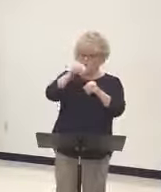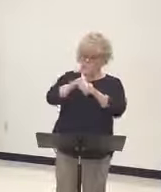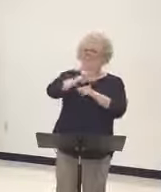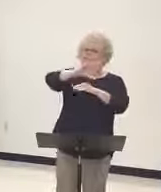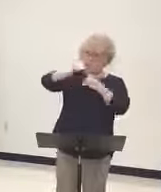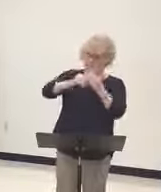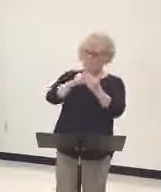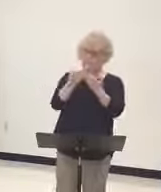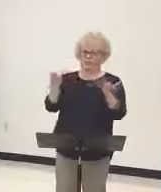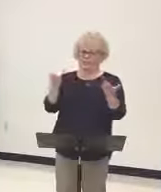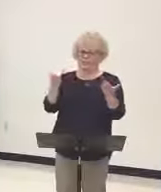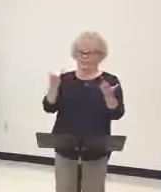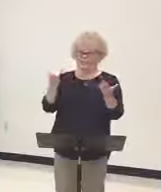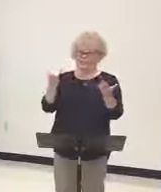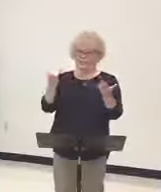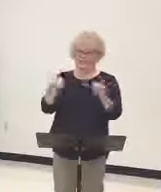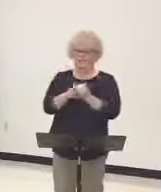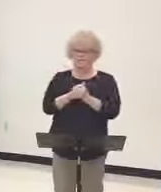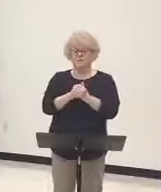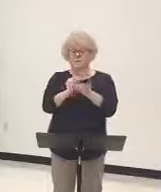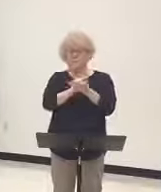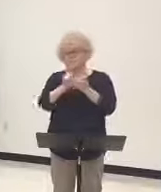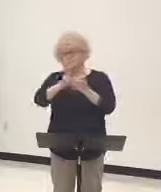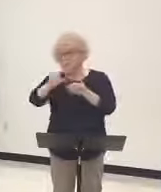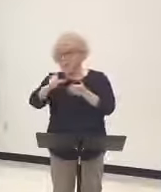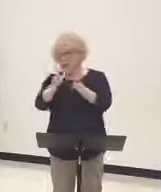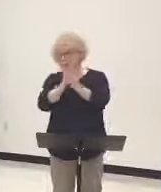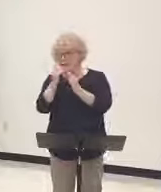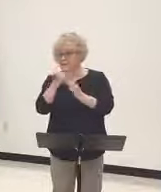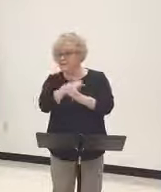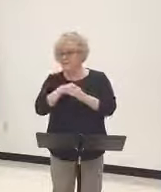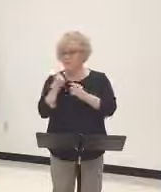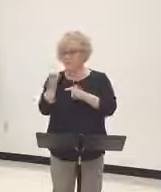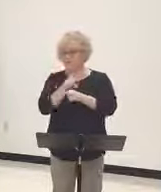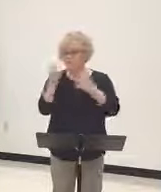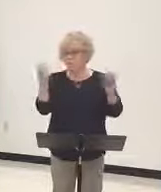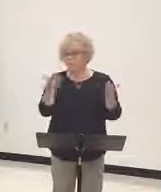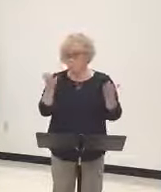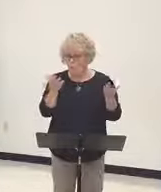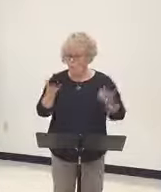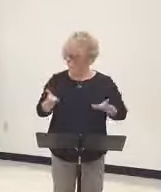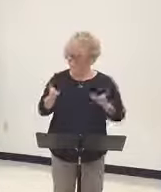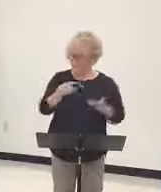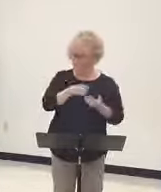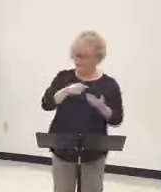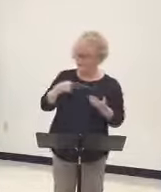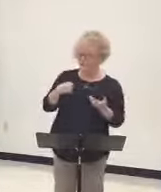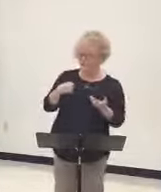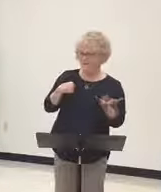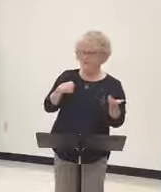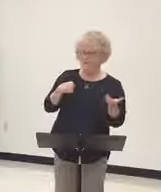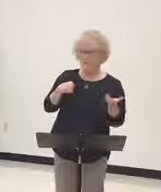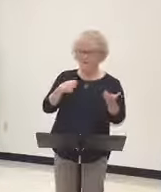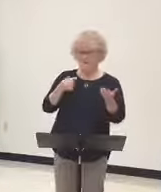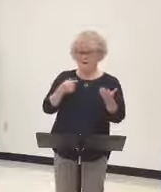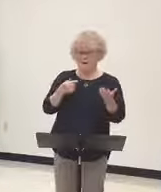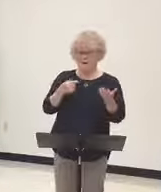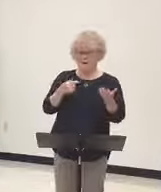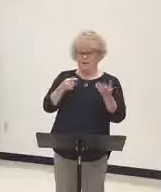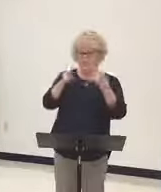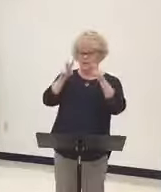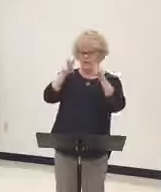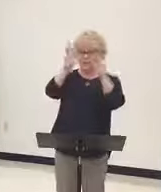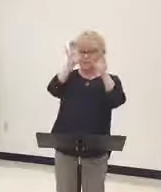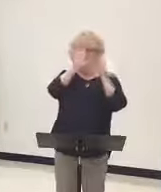things. And so what St. Paul is asking us to do is he's encouraging us in that letter to the Romans to look